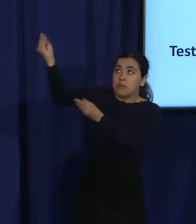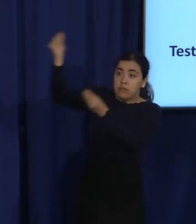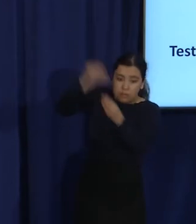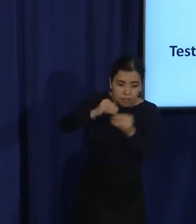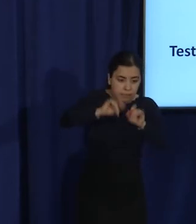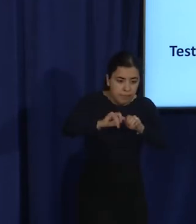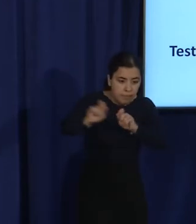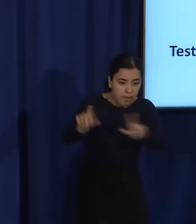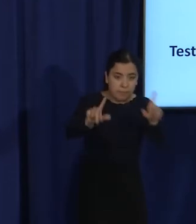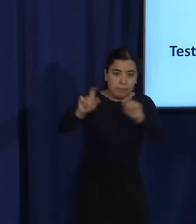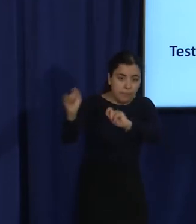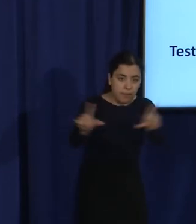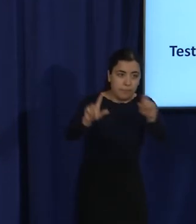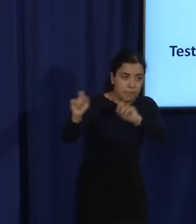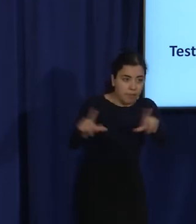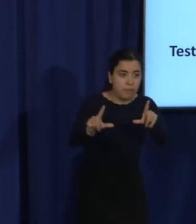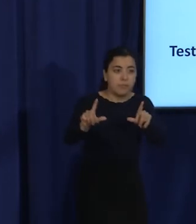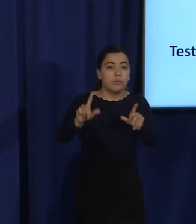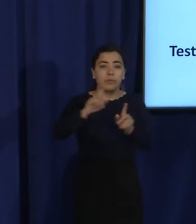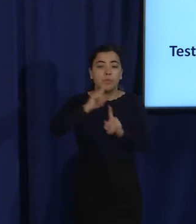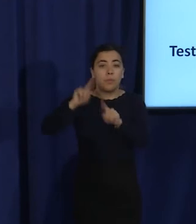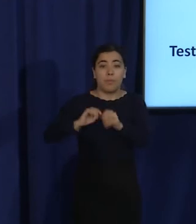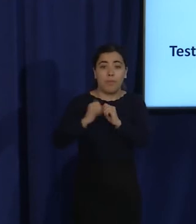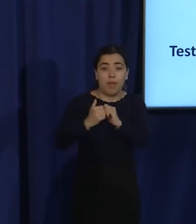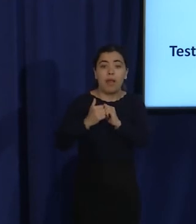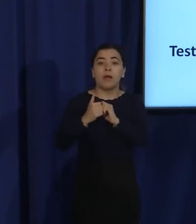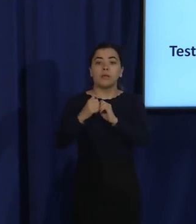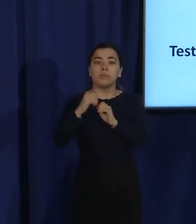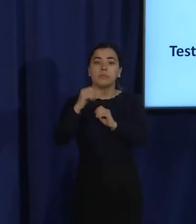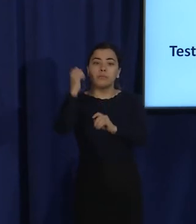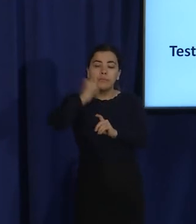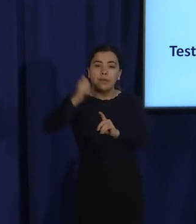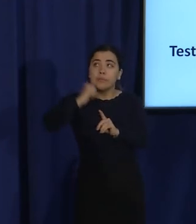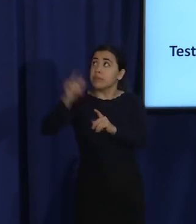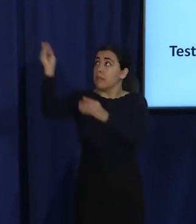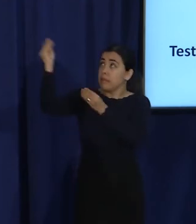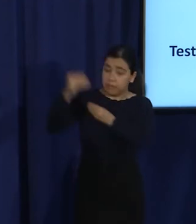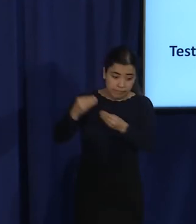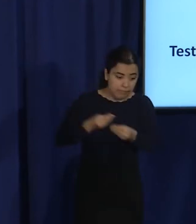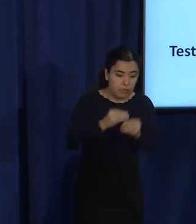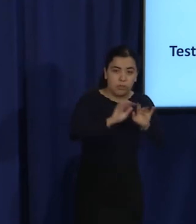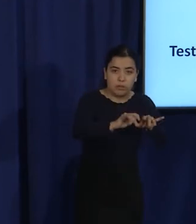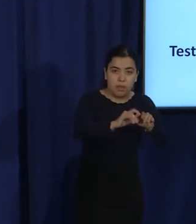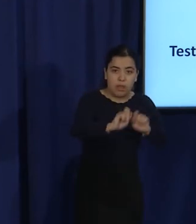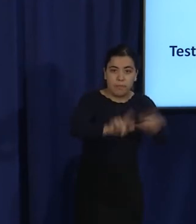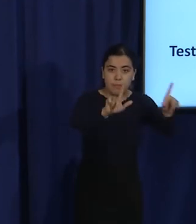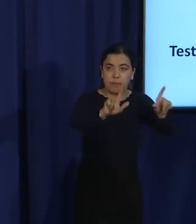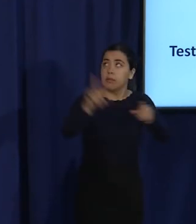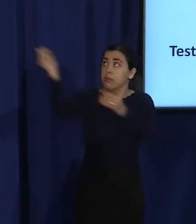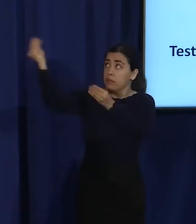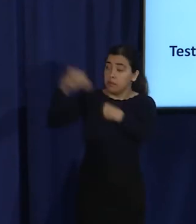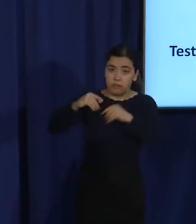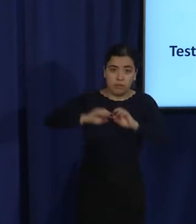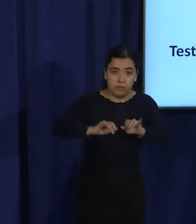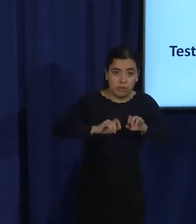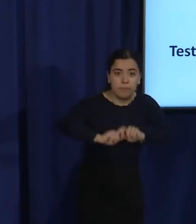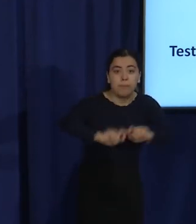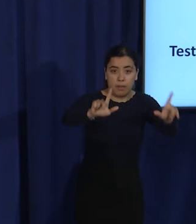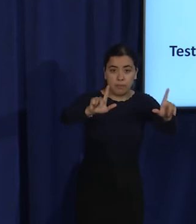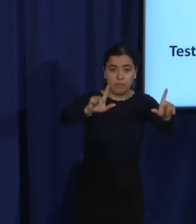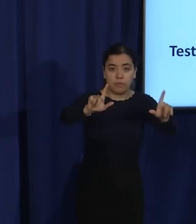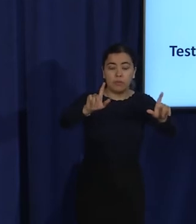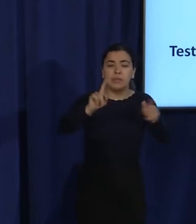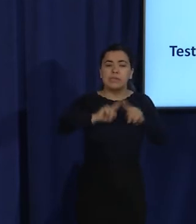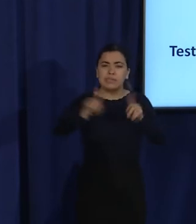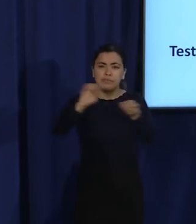the date that cases are diagnosed as opposed to when we're getting case reports back. Where you're seeing some difference there, it's because